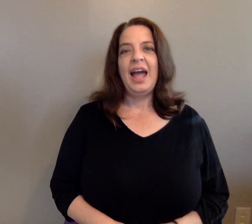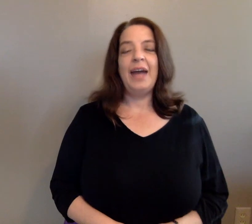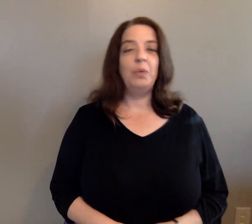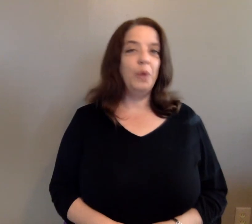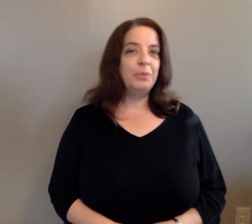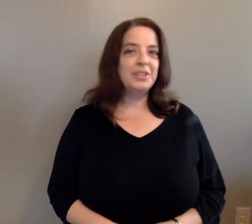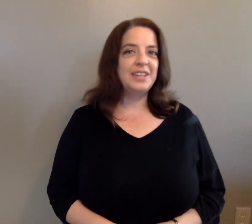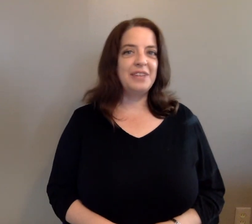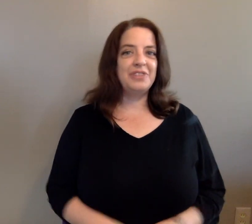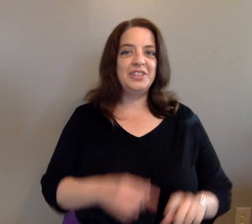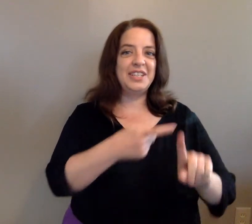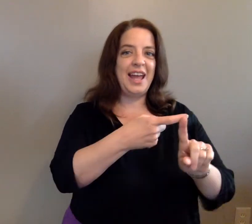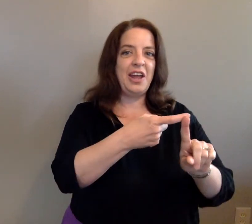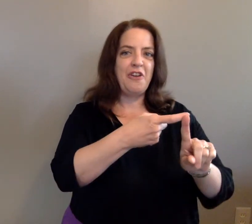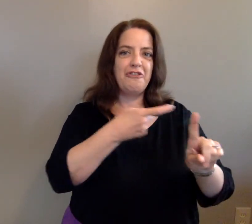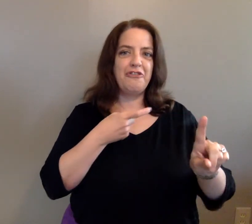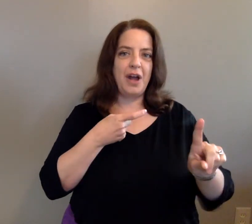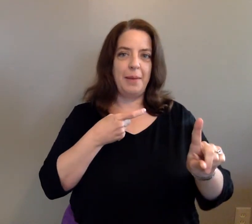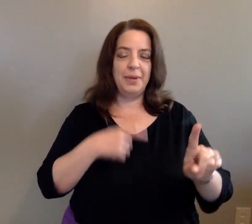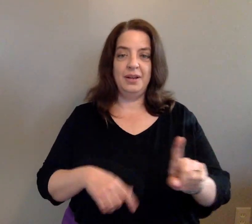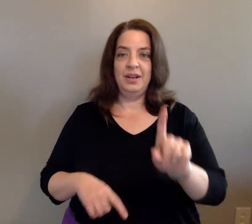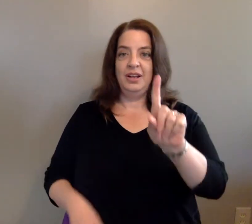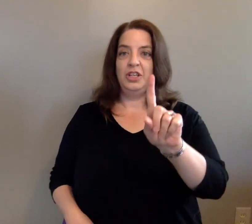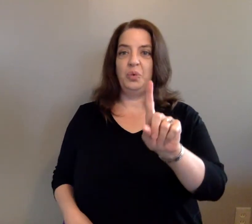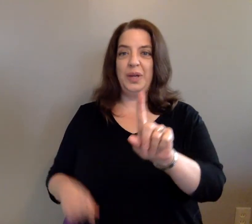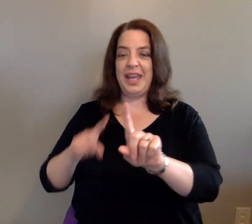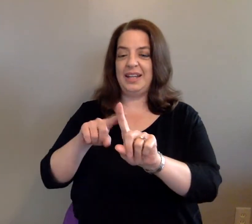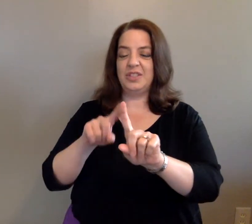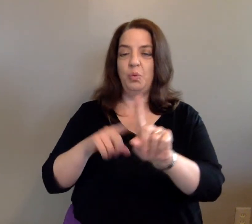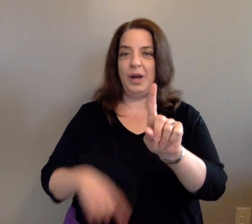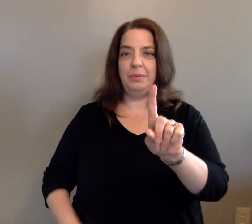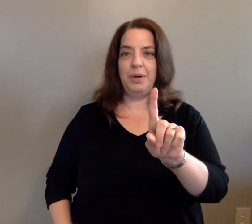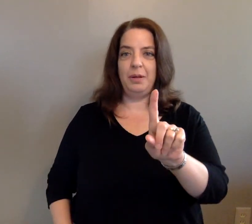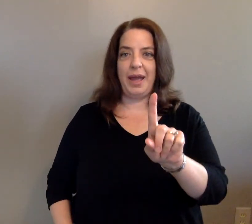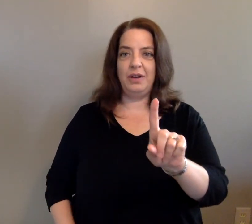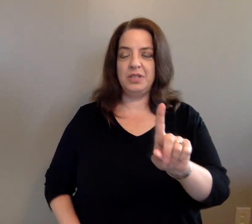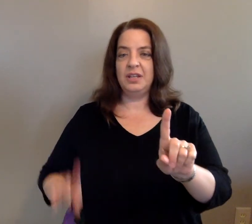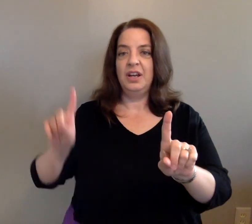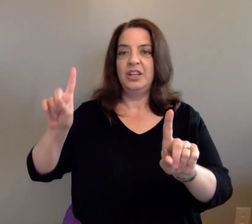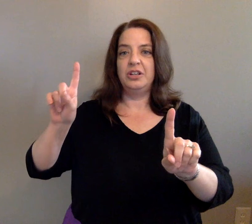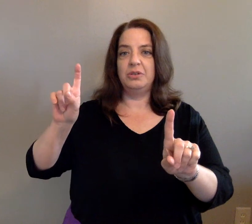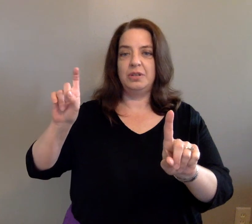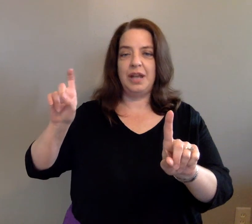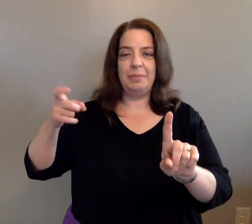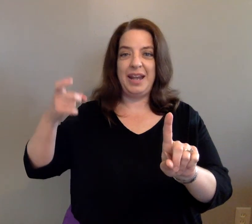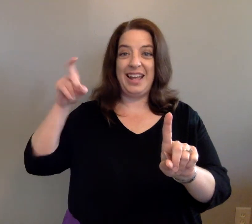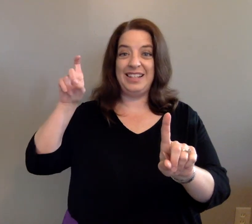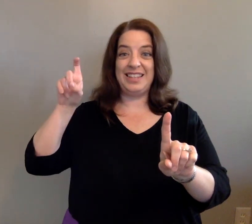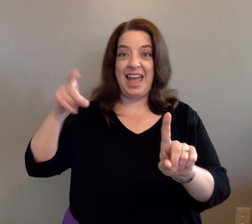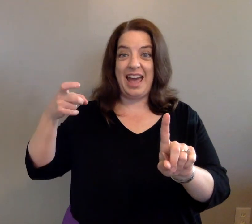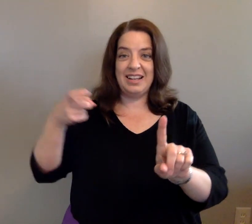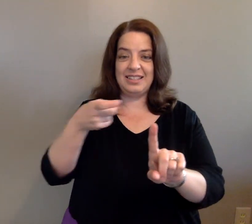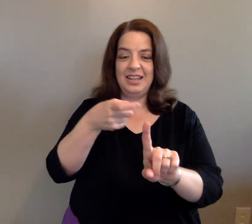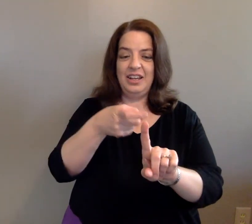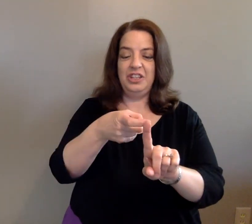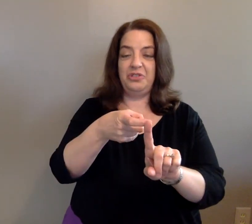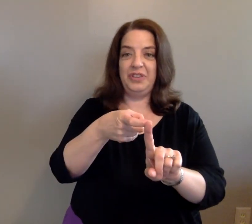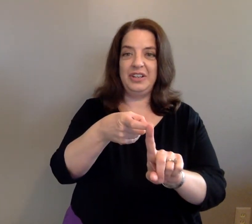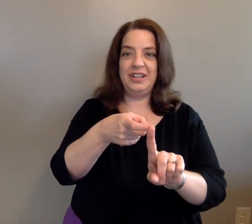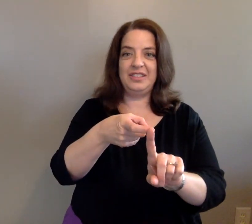And one more sign for you today, from. Your weak hand is a 1, palm out. Your dominant hand is an X. Your fingernails touch